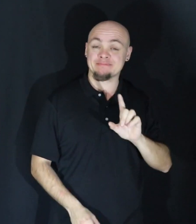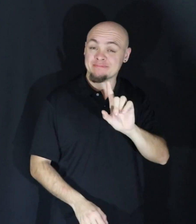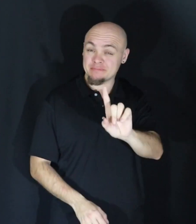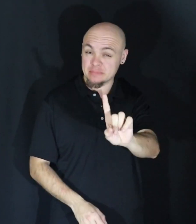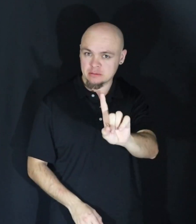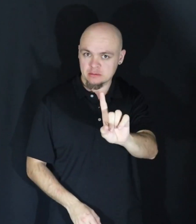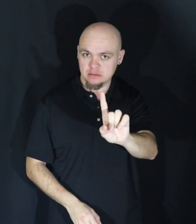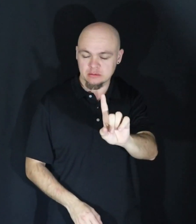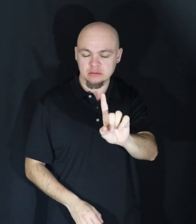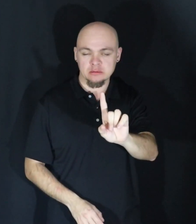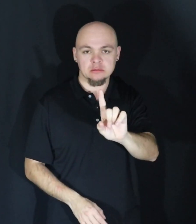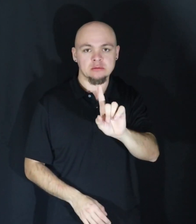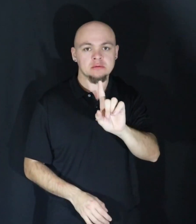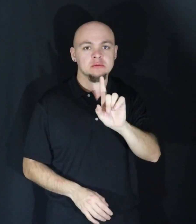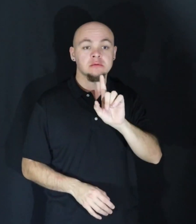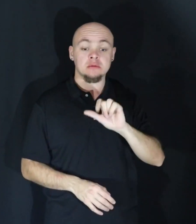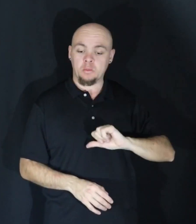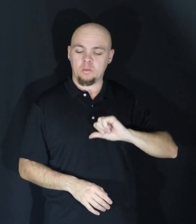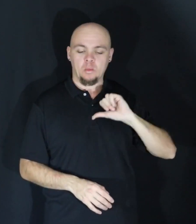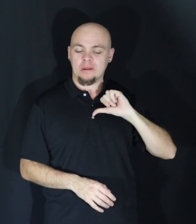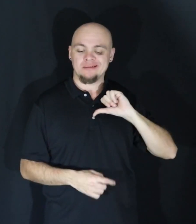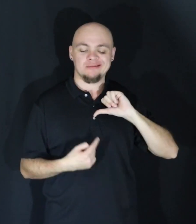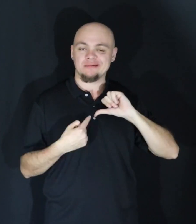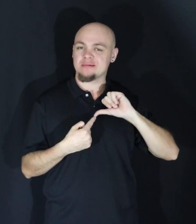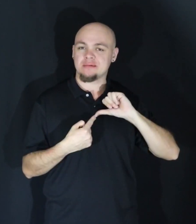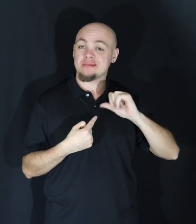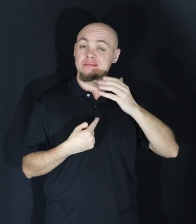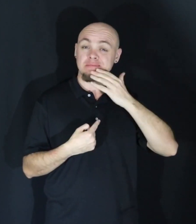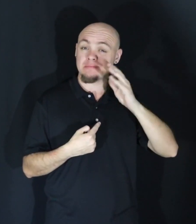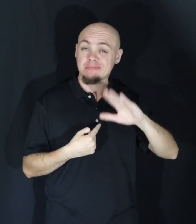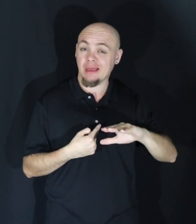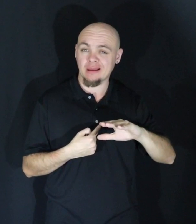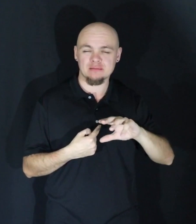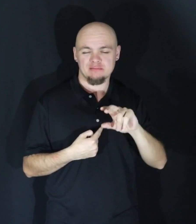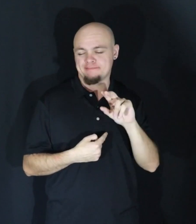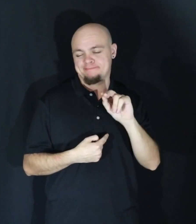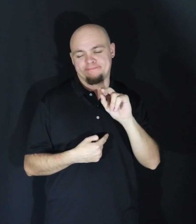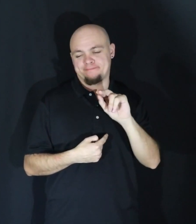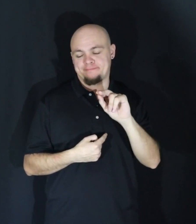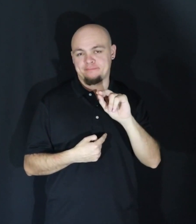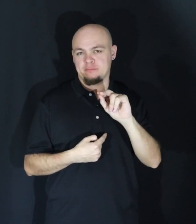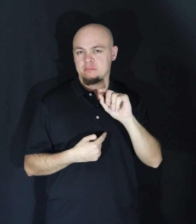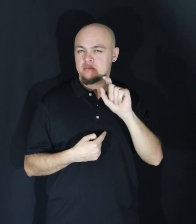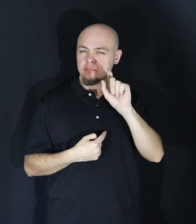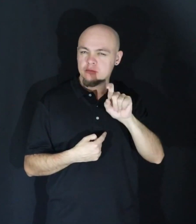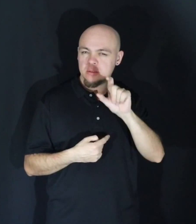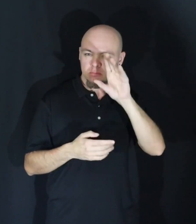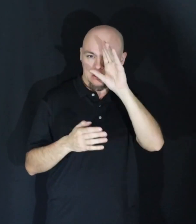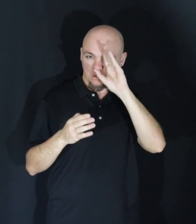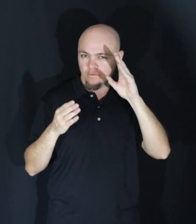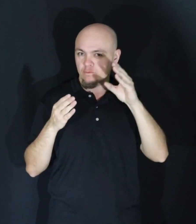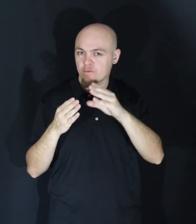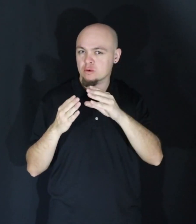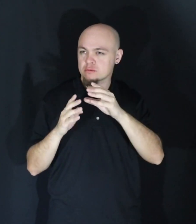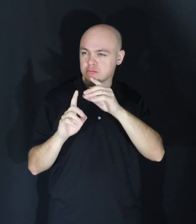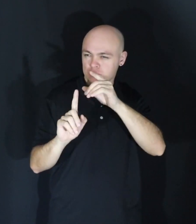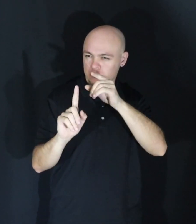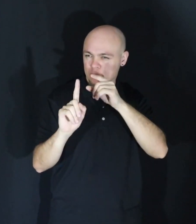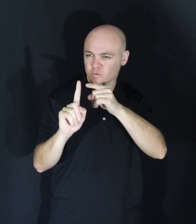However, pride doesn't have to be a bad thing. It just needs to be focused in the right